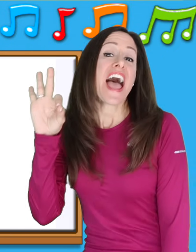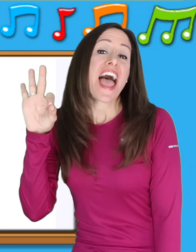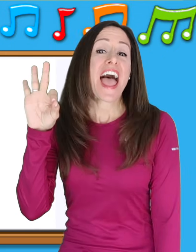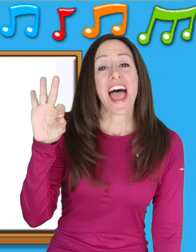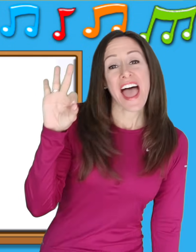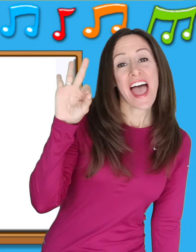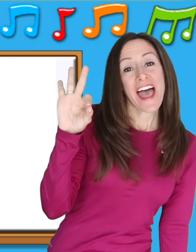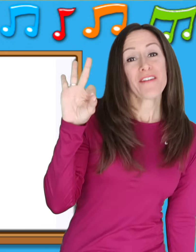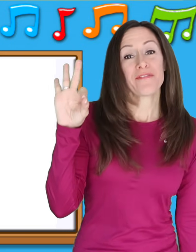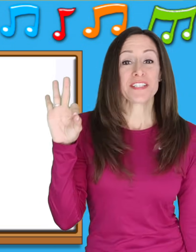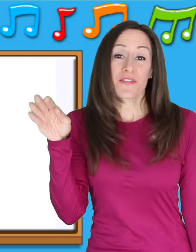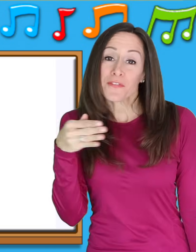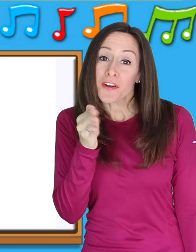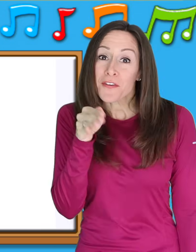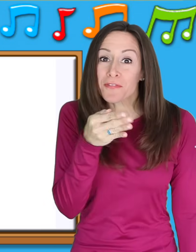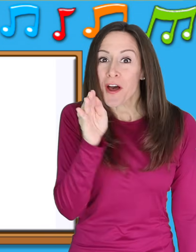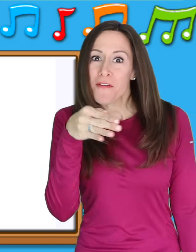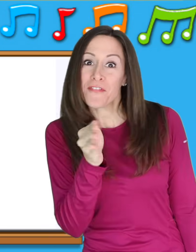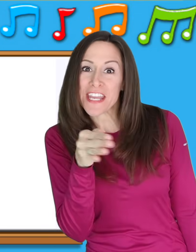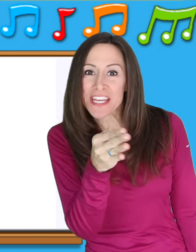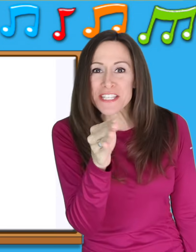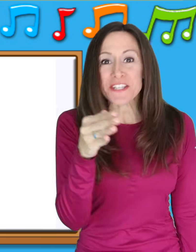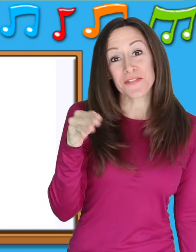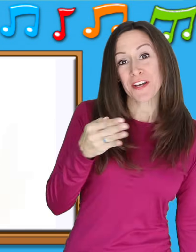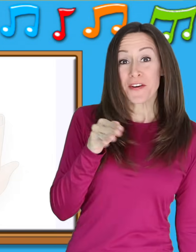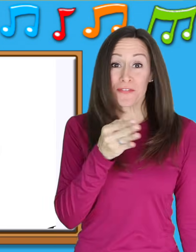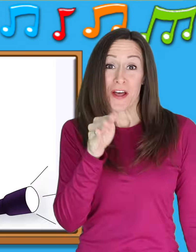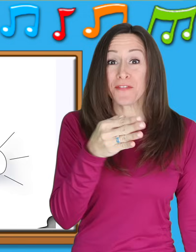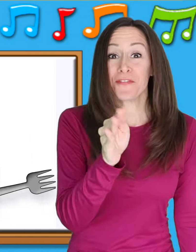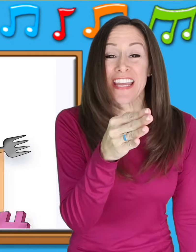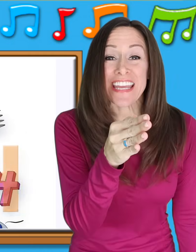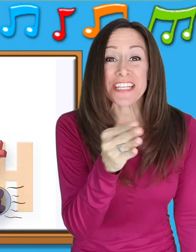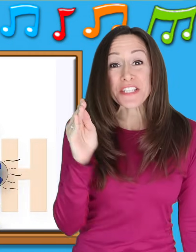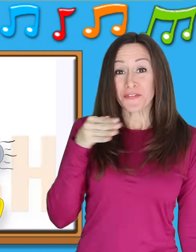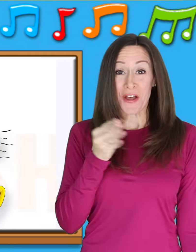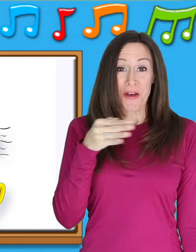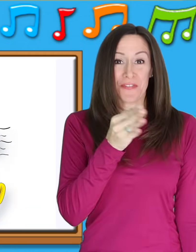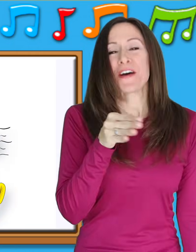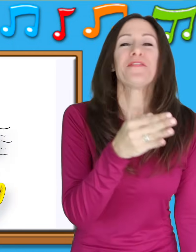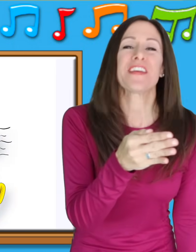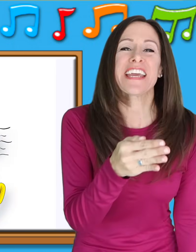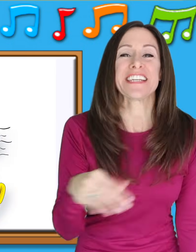F is for f-f-fish, f-f-fish, f-f-fish